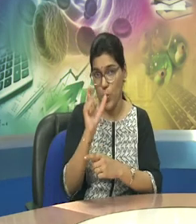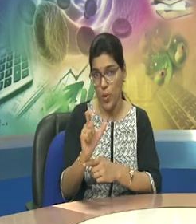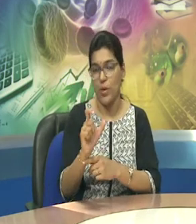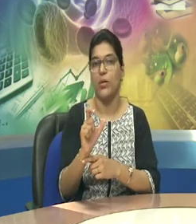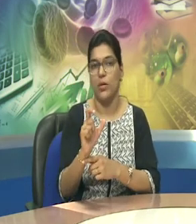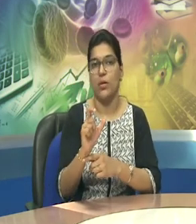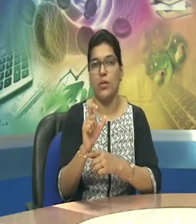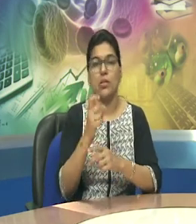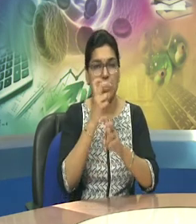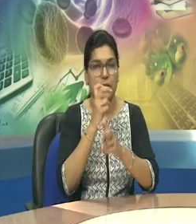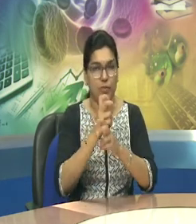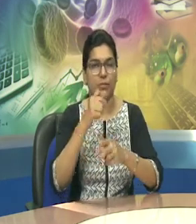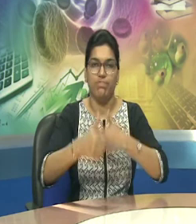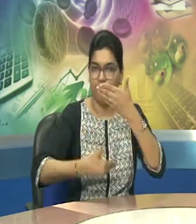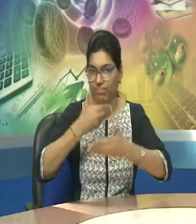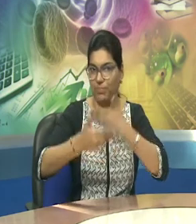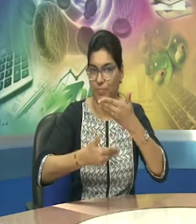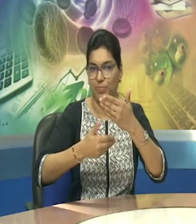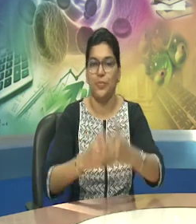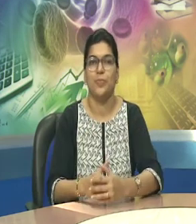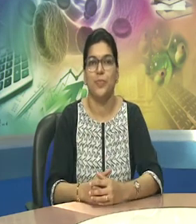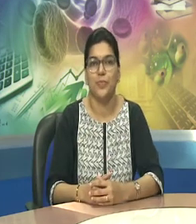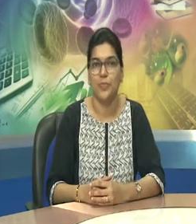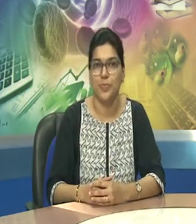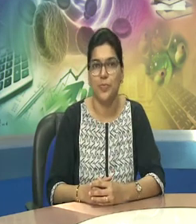Let's start with difficult words.